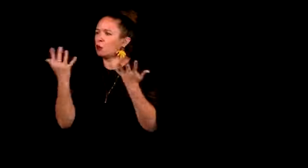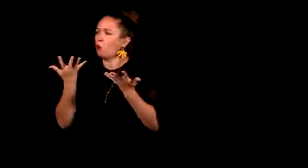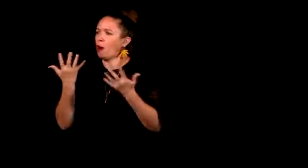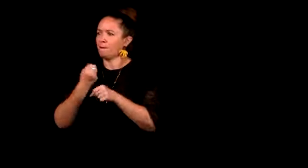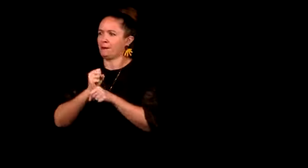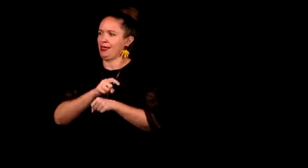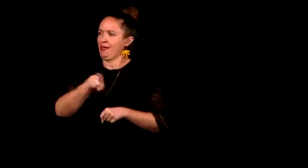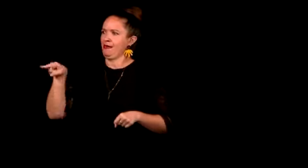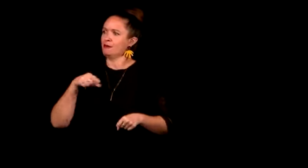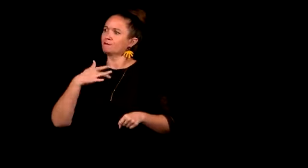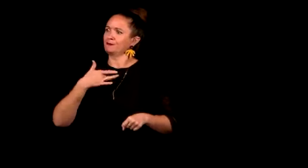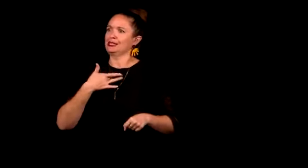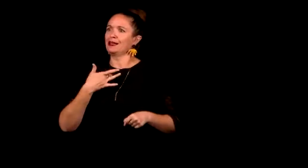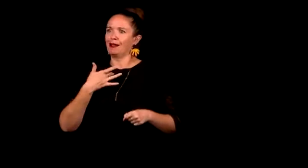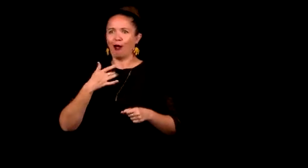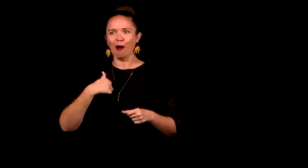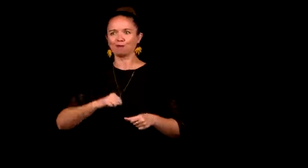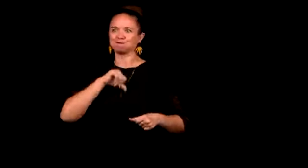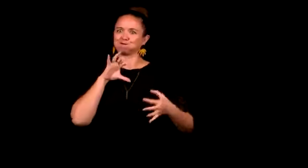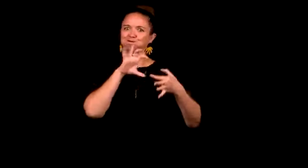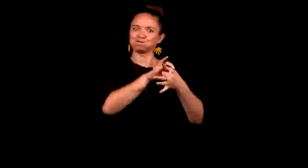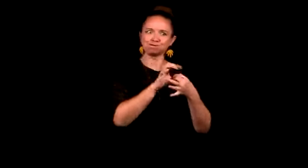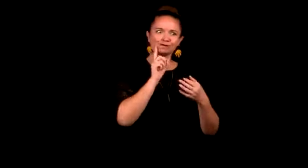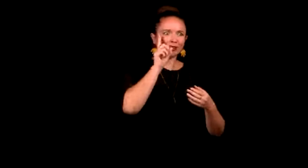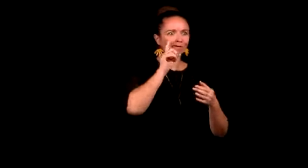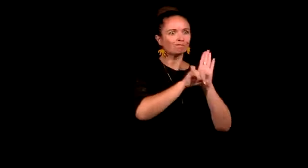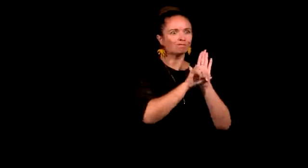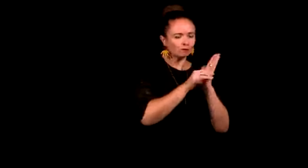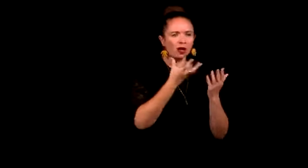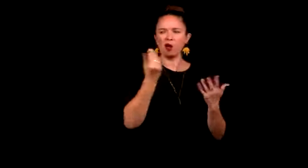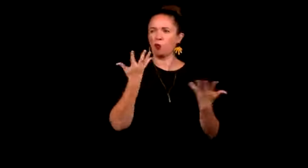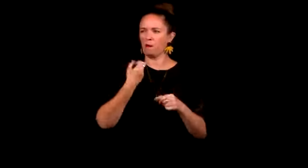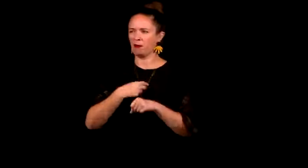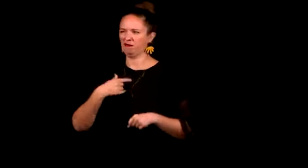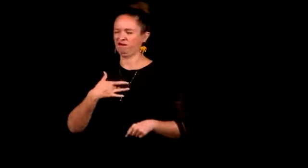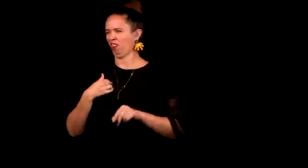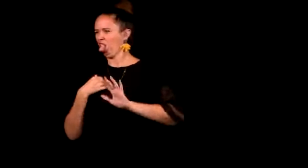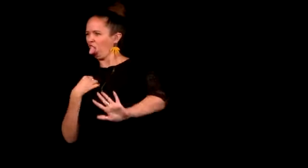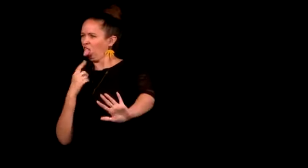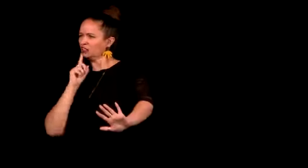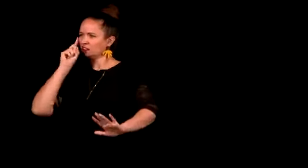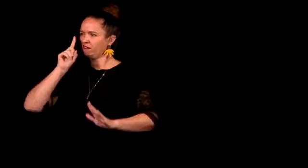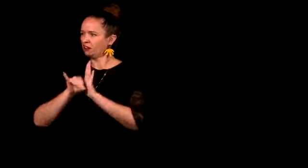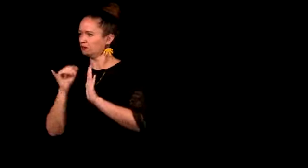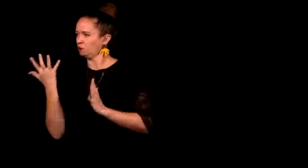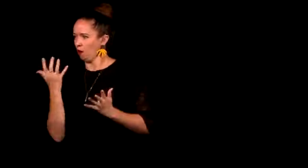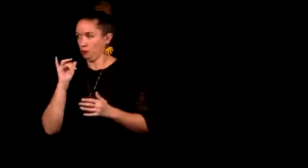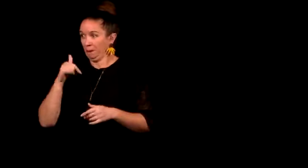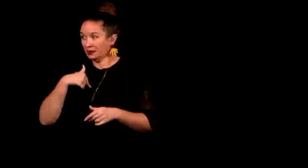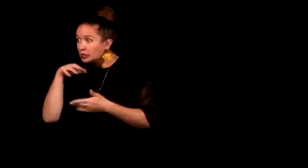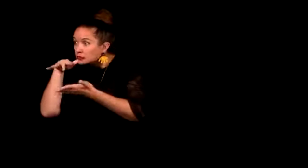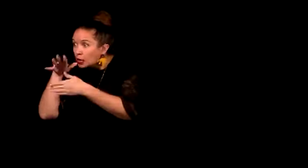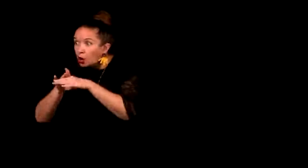analyze the deaf identity. What makes us feel so proud to be connected to that deaf identity, and why